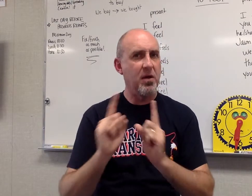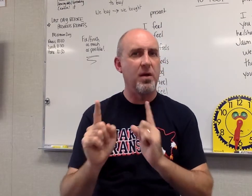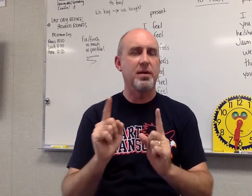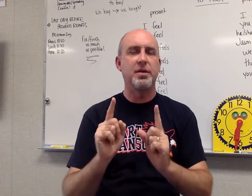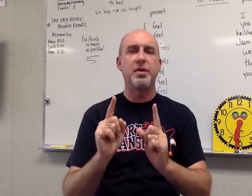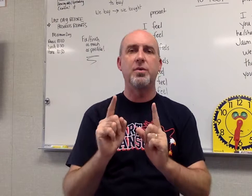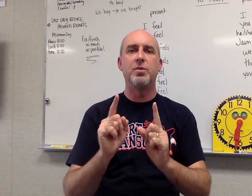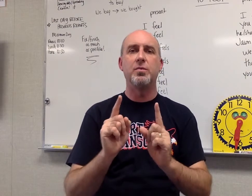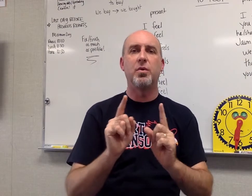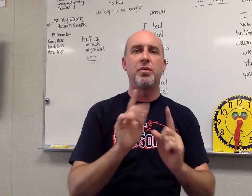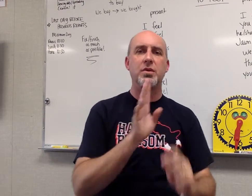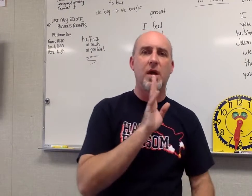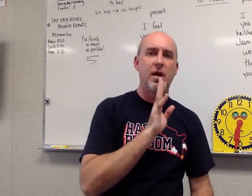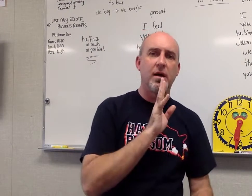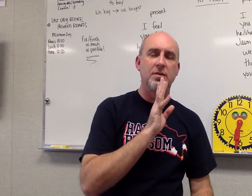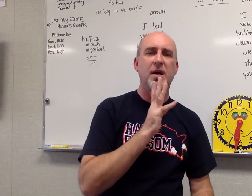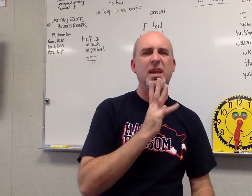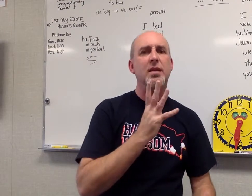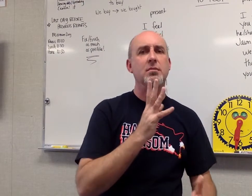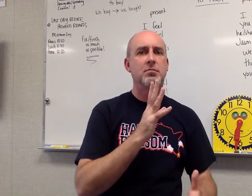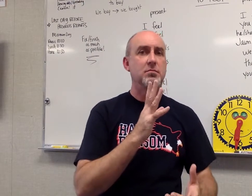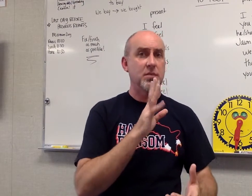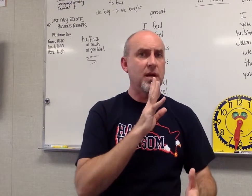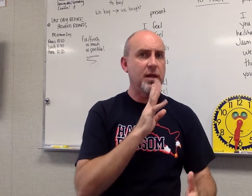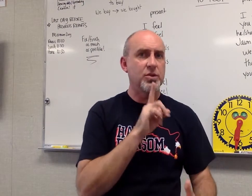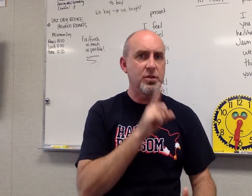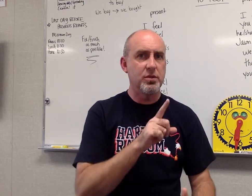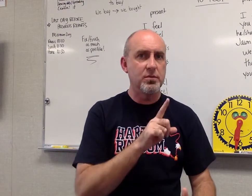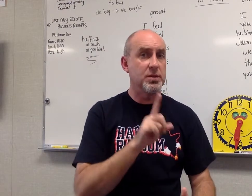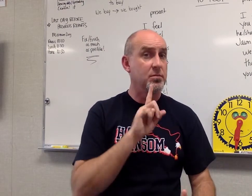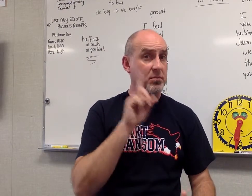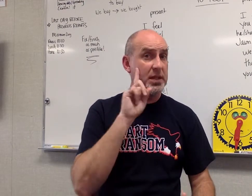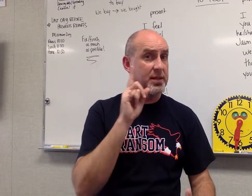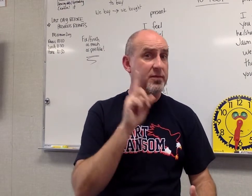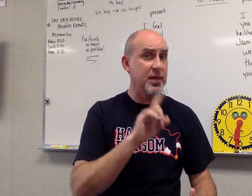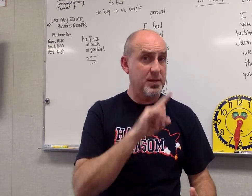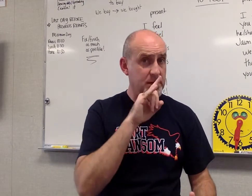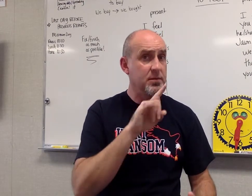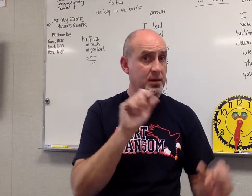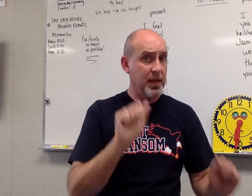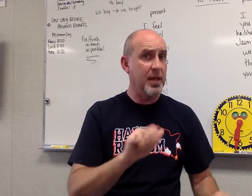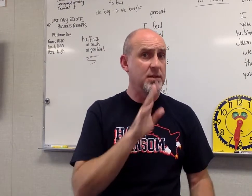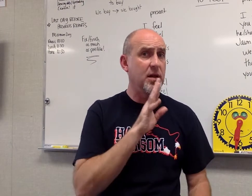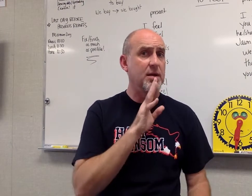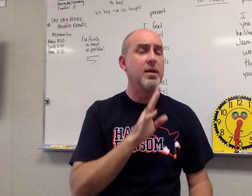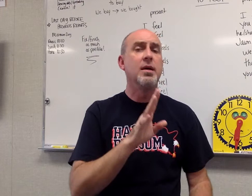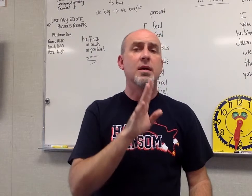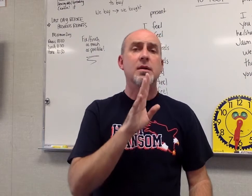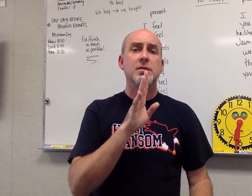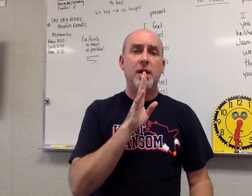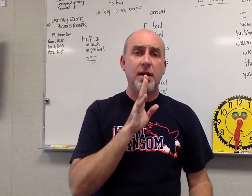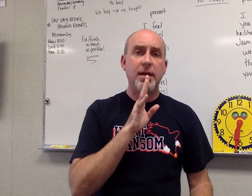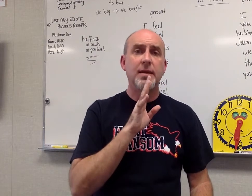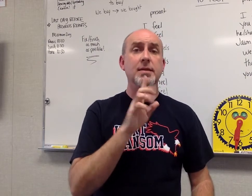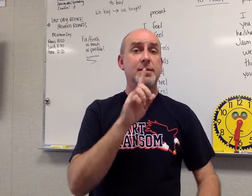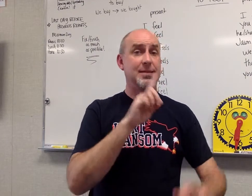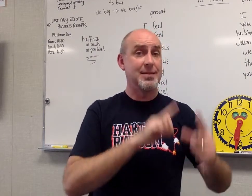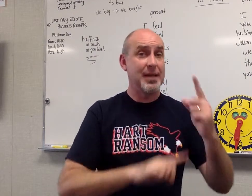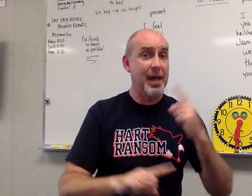dialogue, both talking, sure. So many deaf kids can talk. Talking,